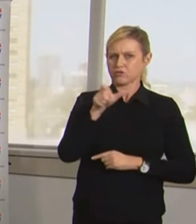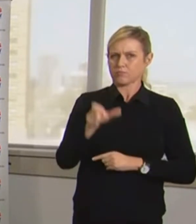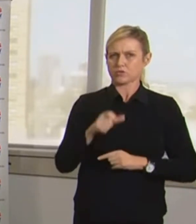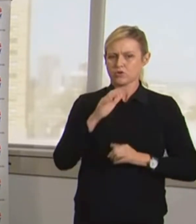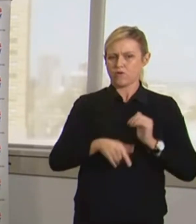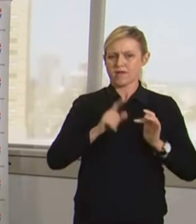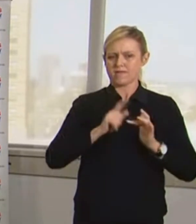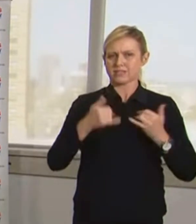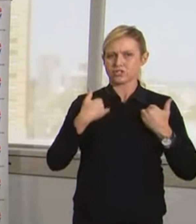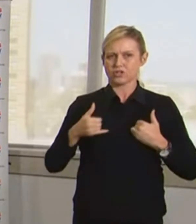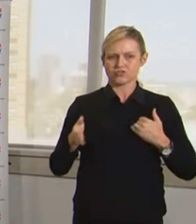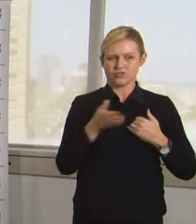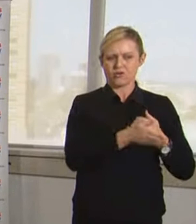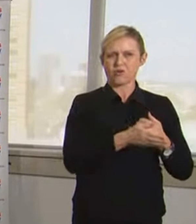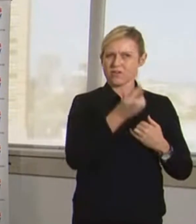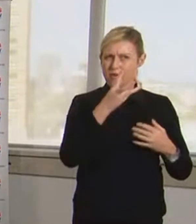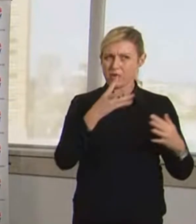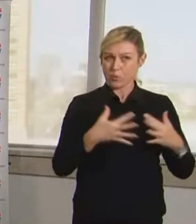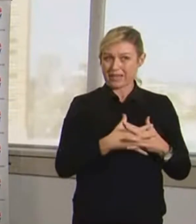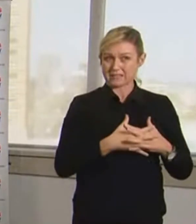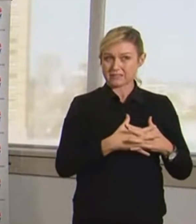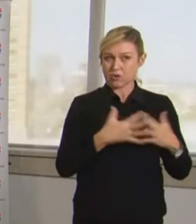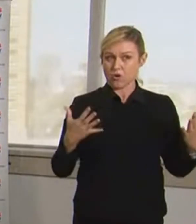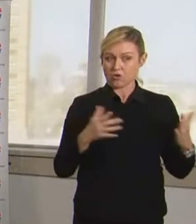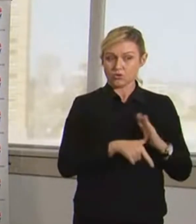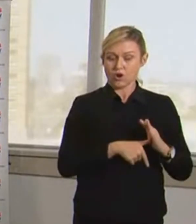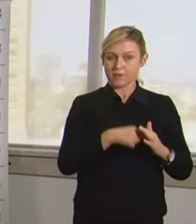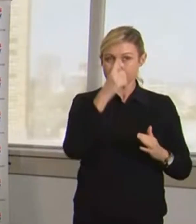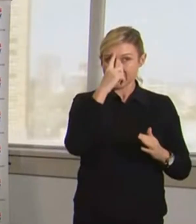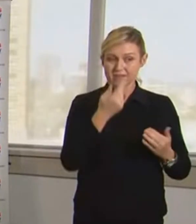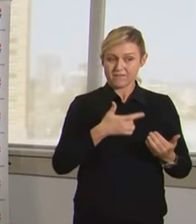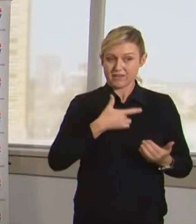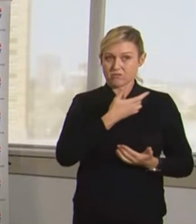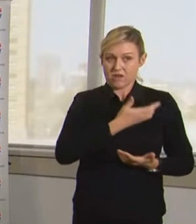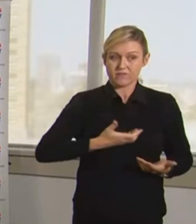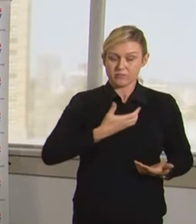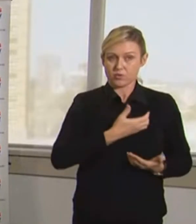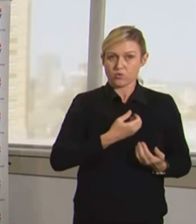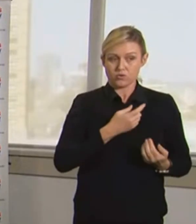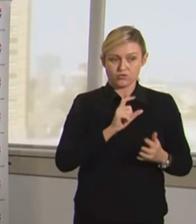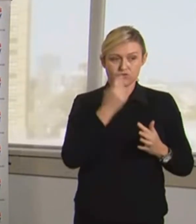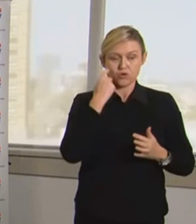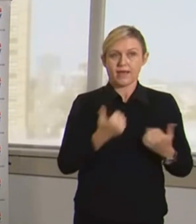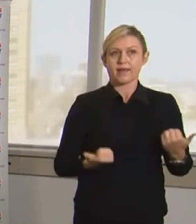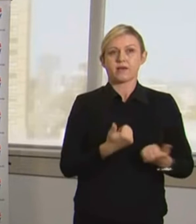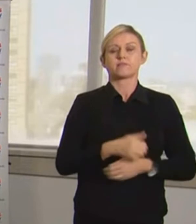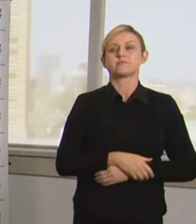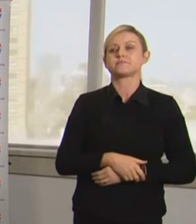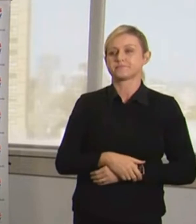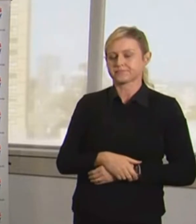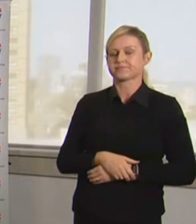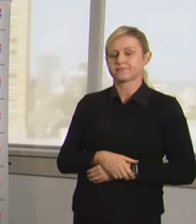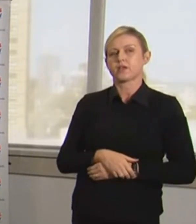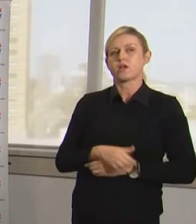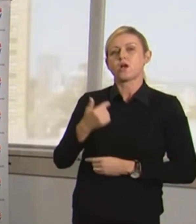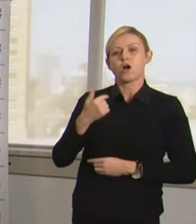at this from the very beginning? Are you comfortable with having landed on this? I think, yeah, I am. But I mean, I'm relying on health advice, obviously, because I'm not a health